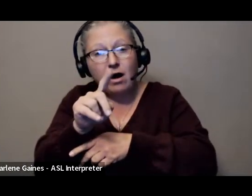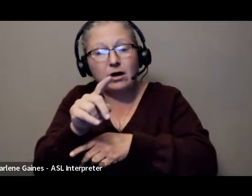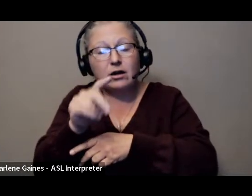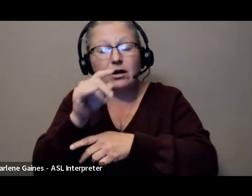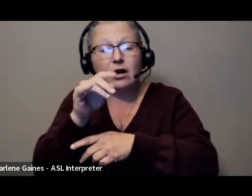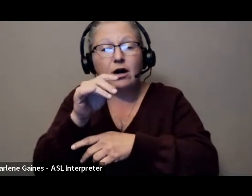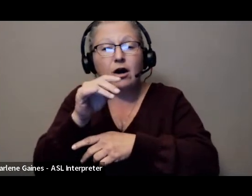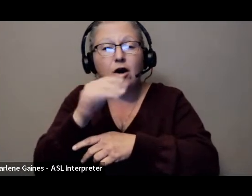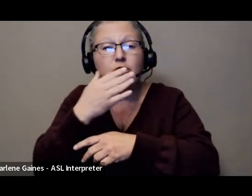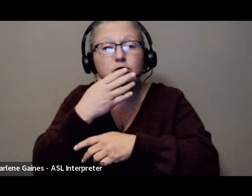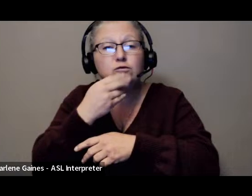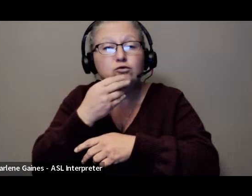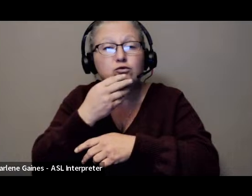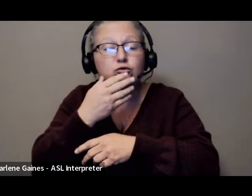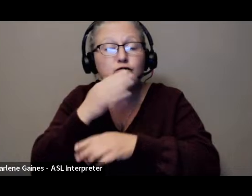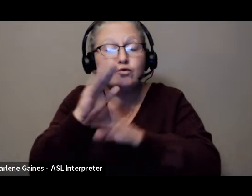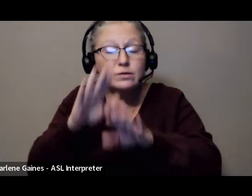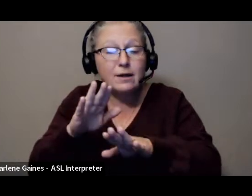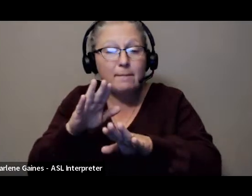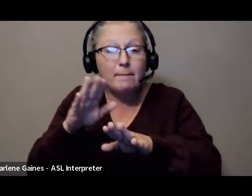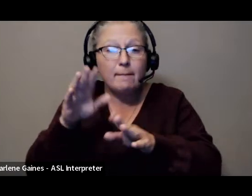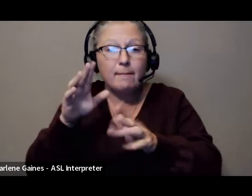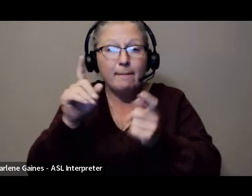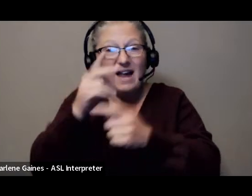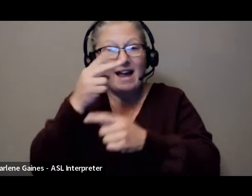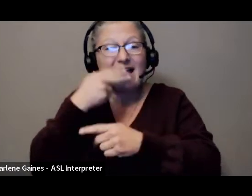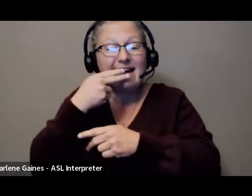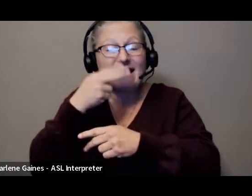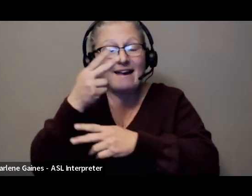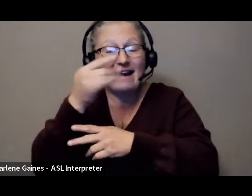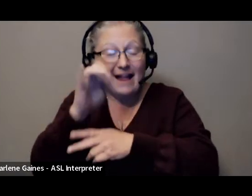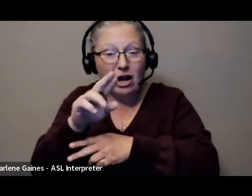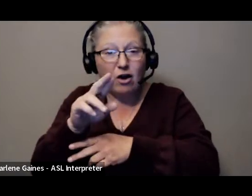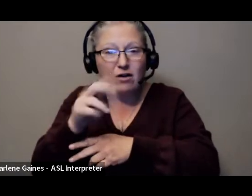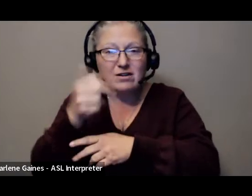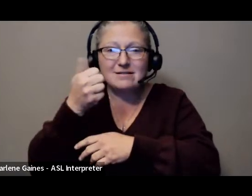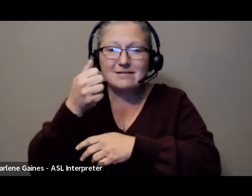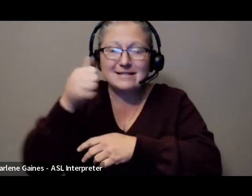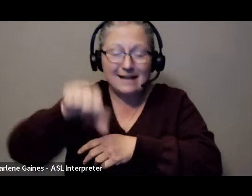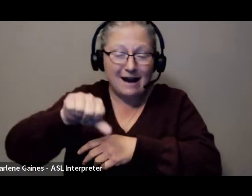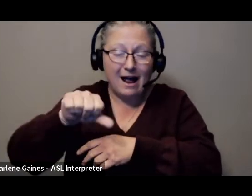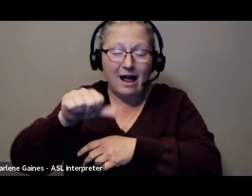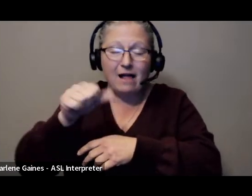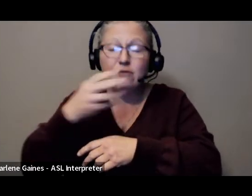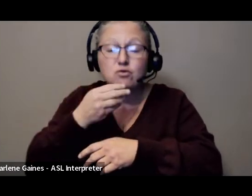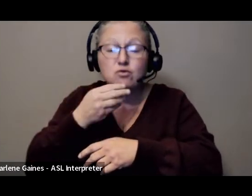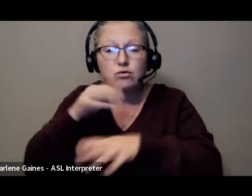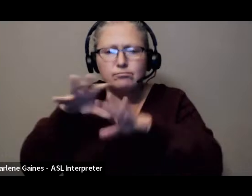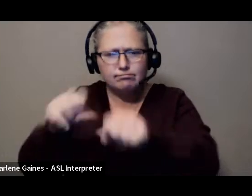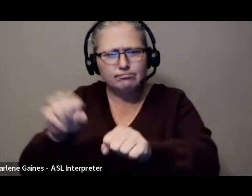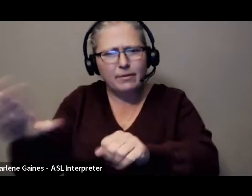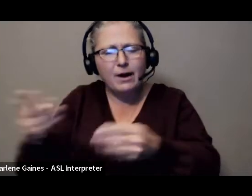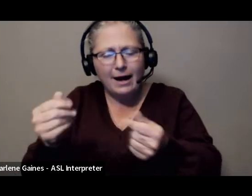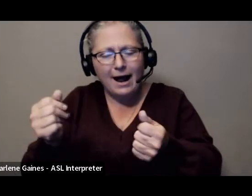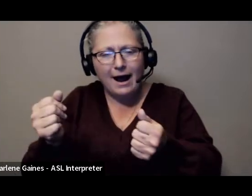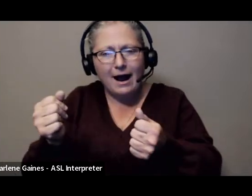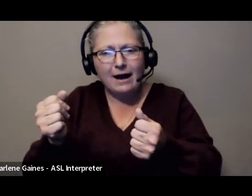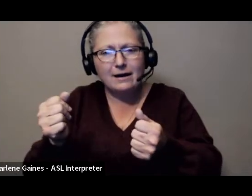Jerusalem met with Hitler and devised a plan to deny the Jews the claim to their land by renaming the Arab